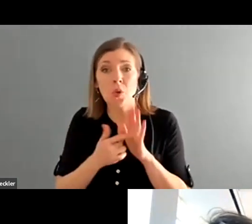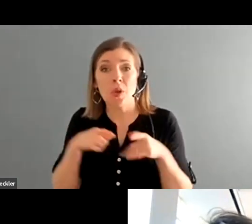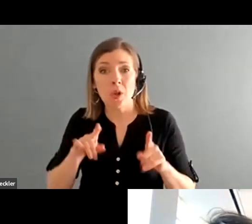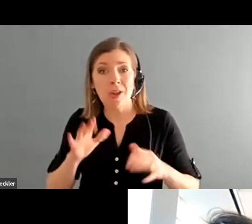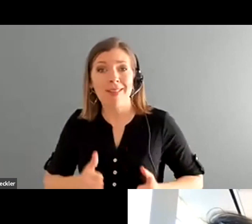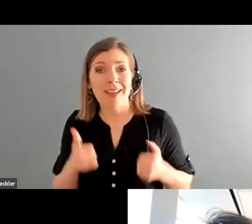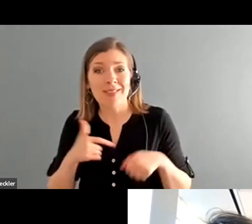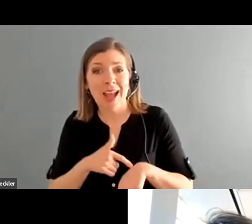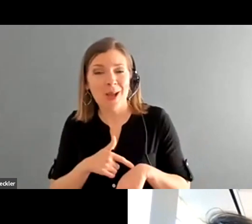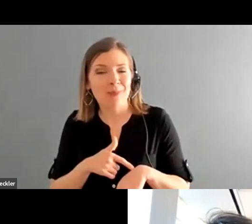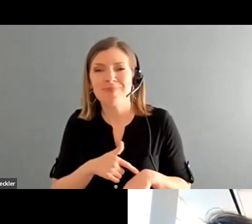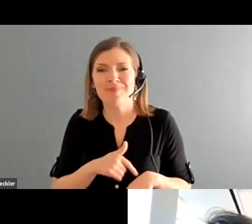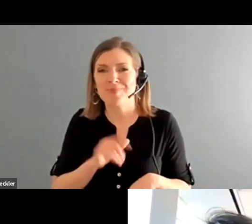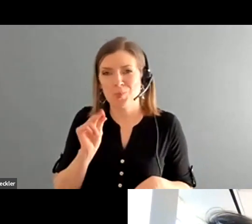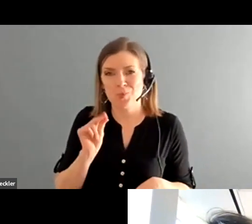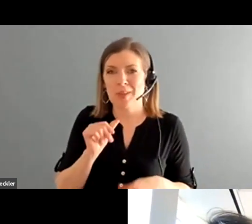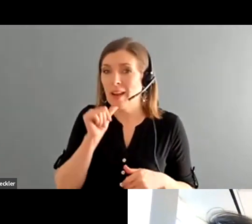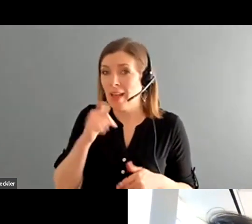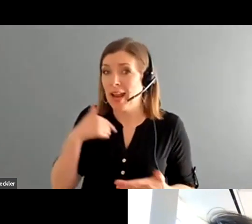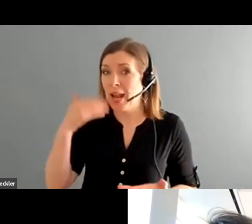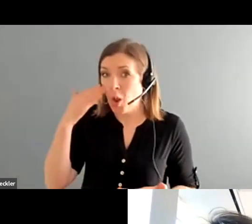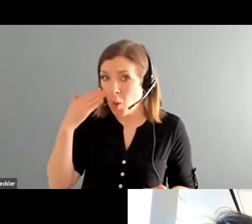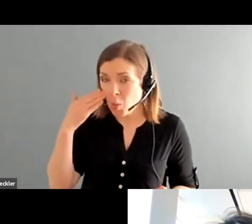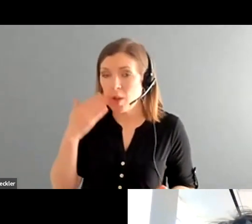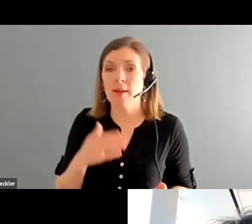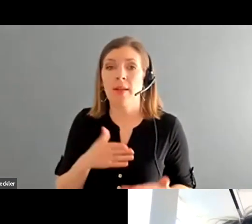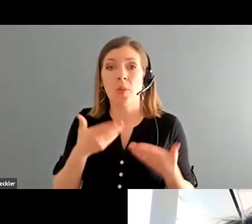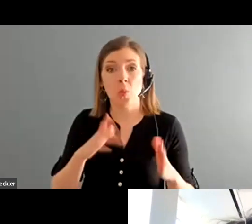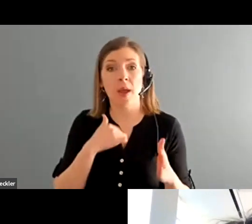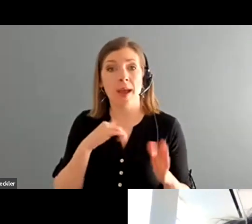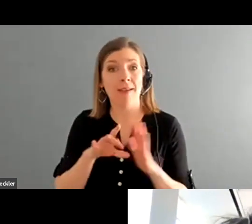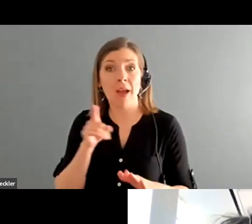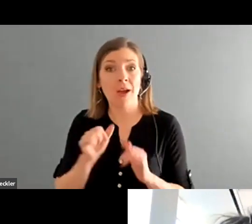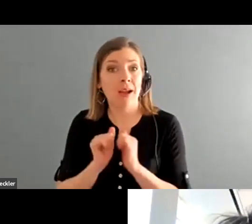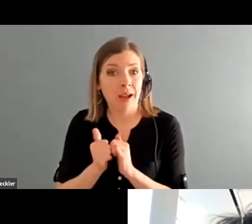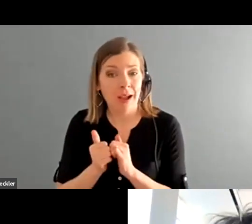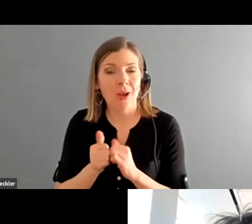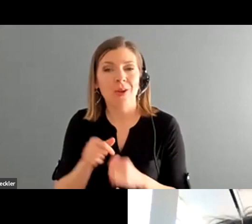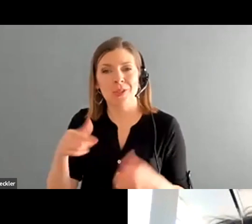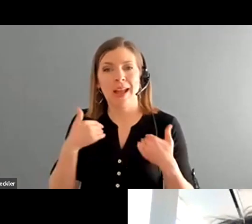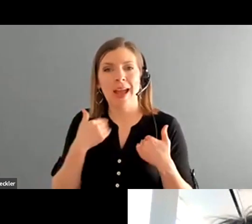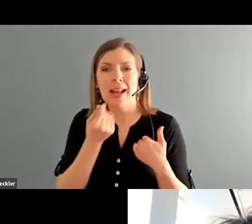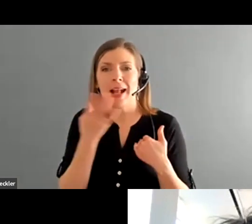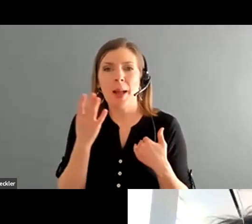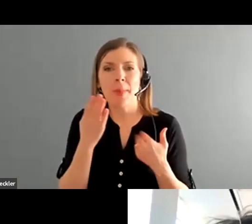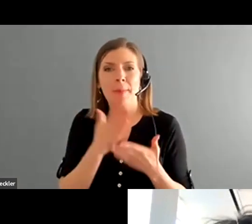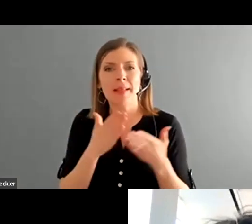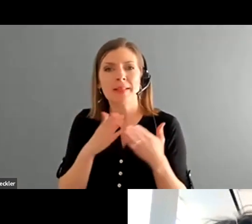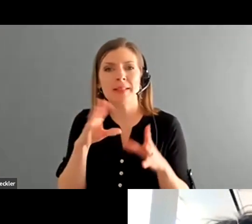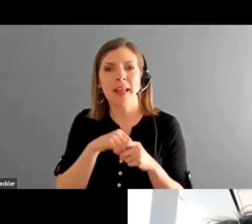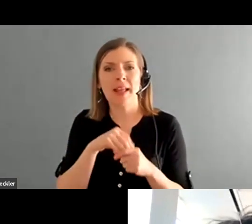lifetime, not that I know of. Yeah. And the way I even encountered her was because she had a couple of pieces in